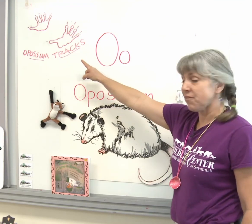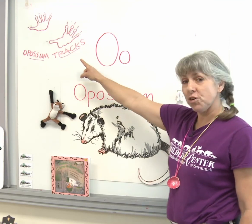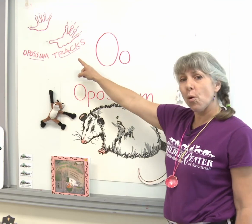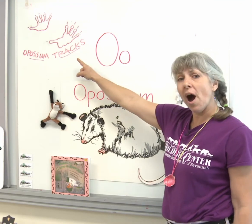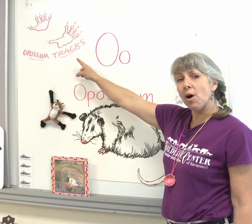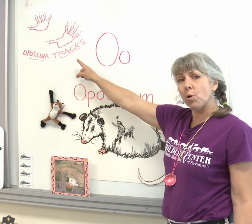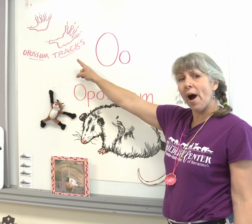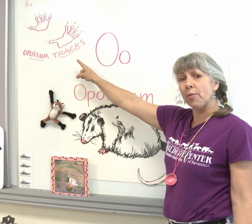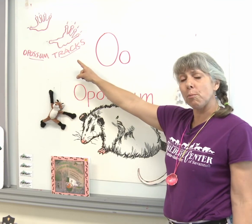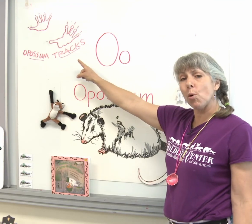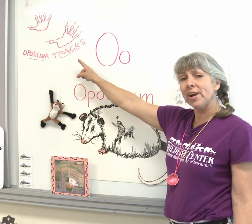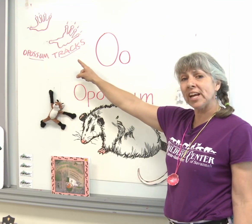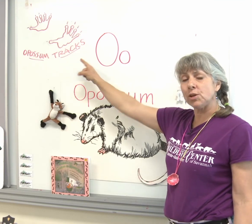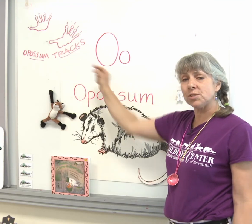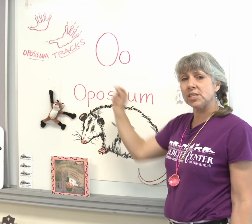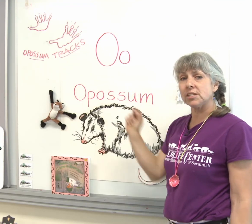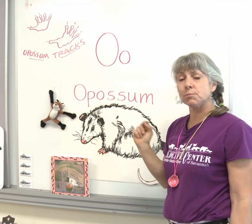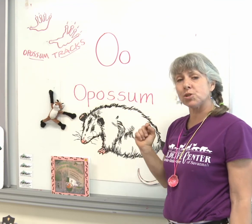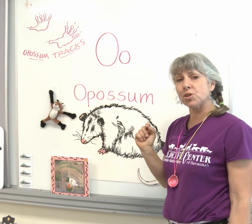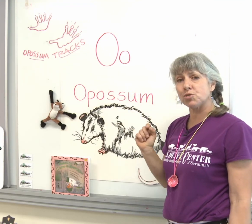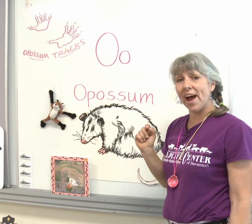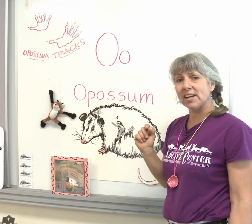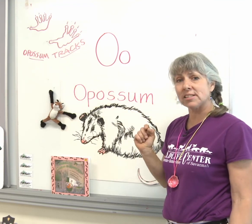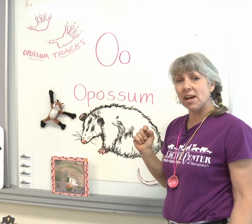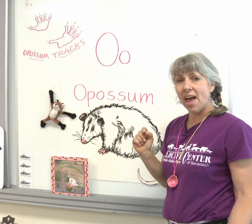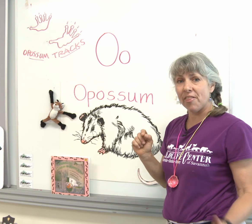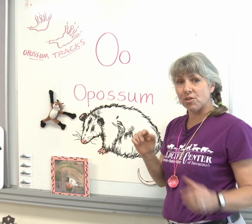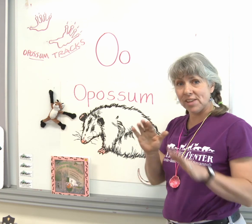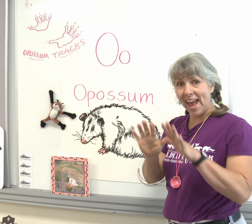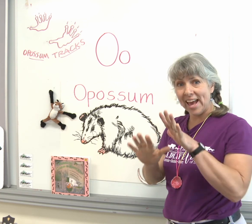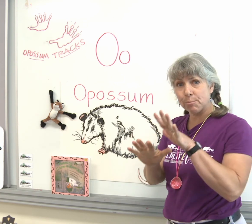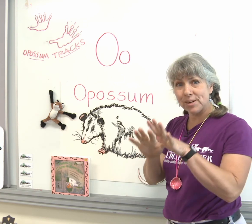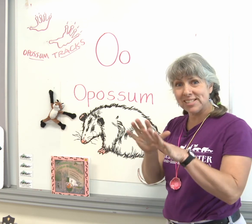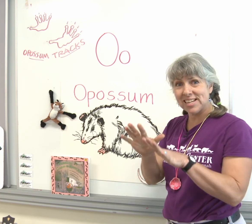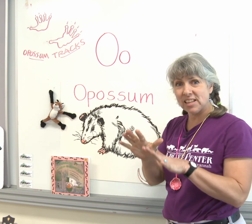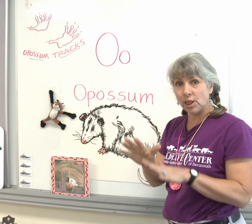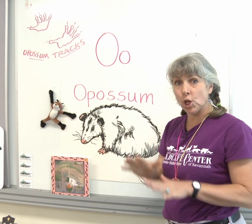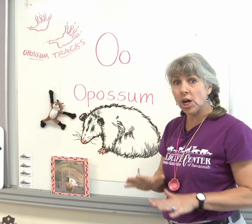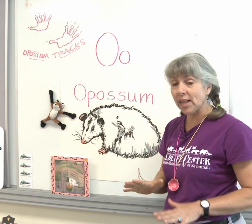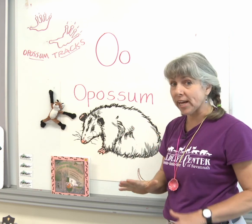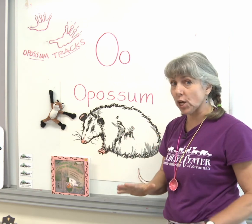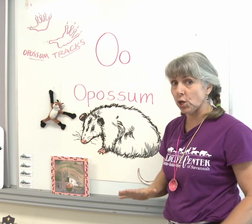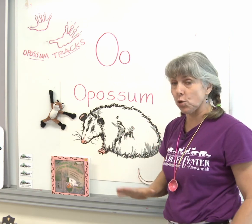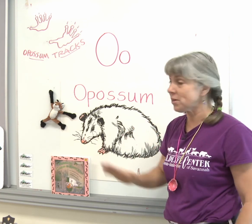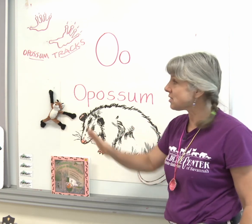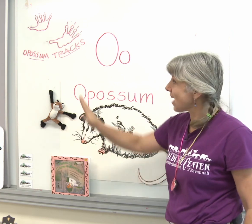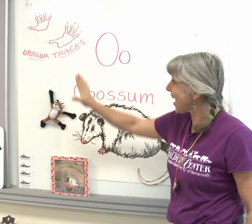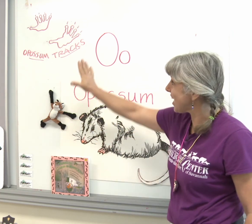you go out in the morning and you see some dirt tracks and there's handprints in it that look like a human's hand,